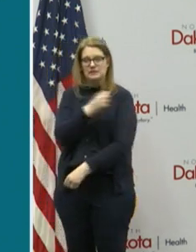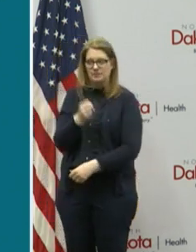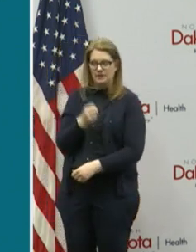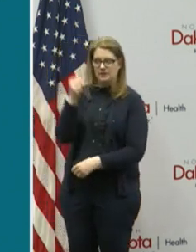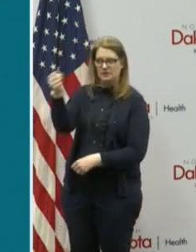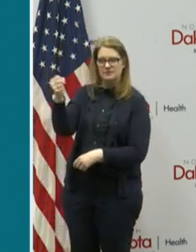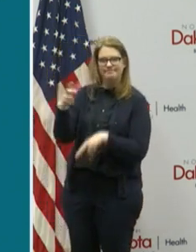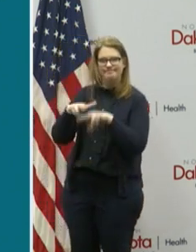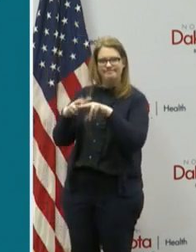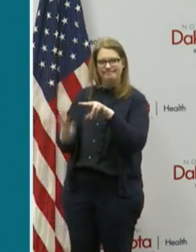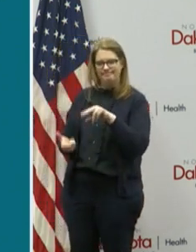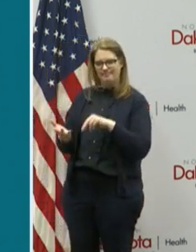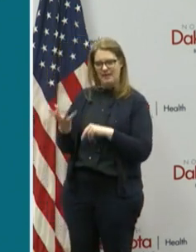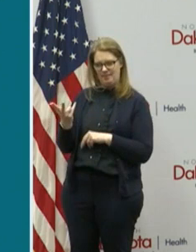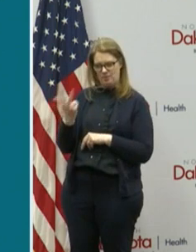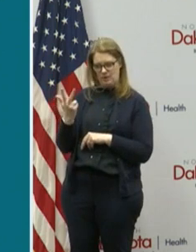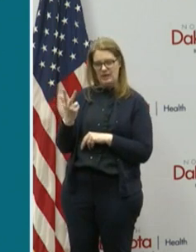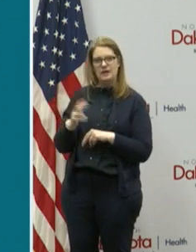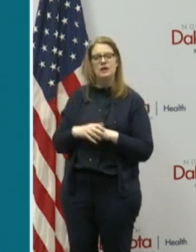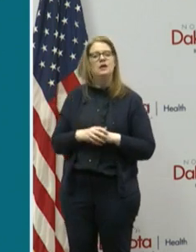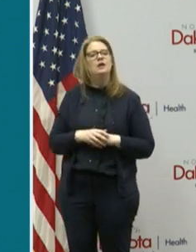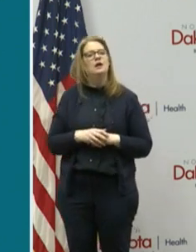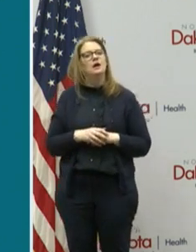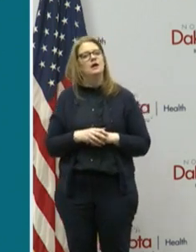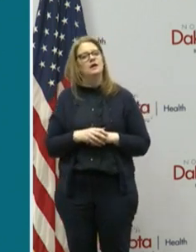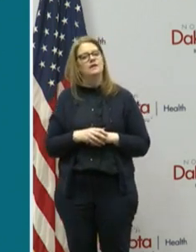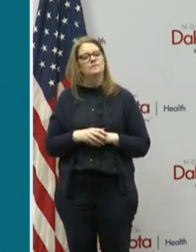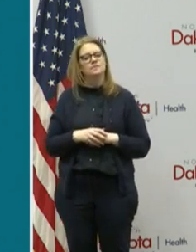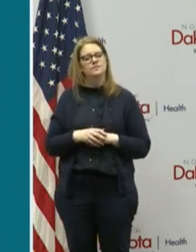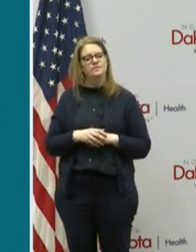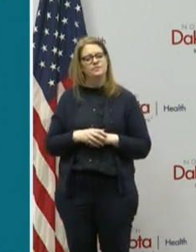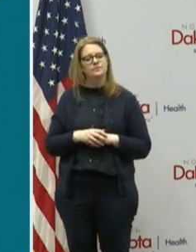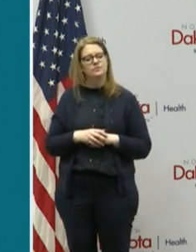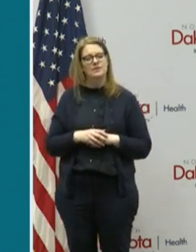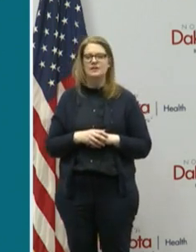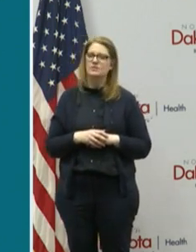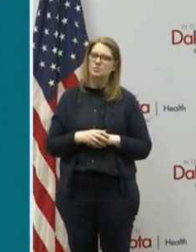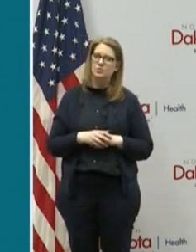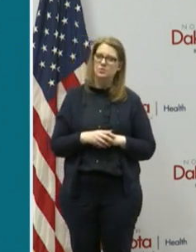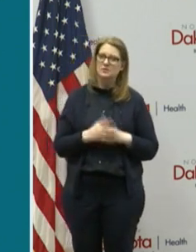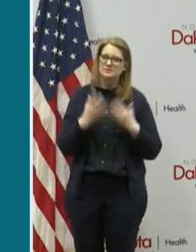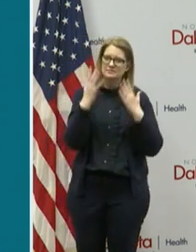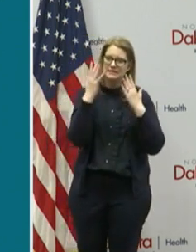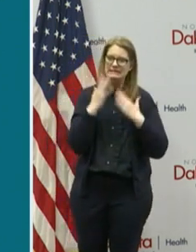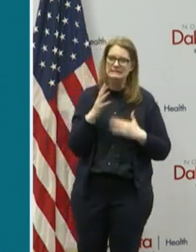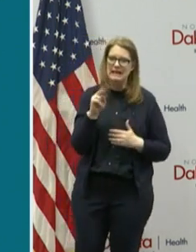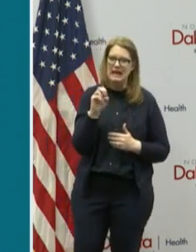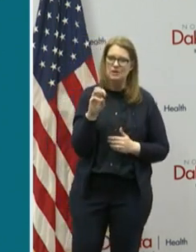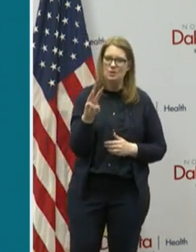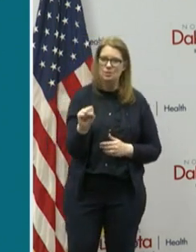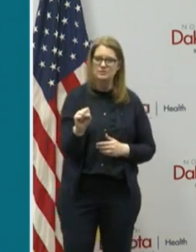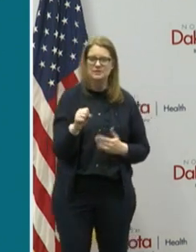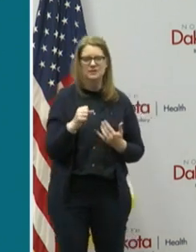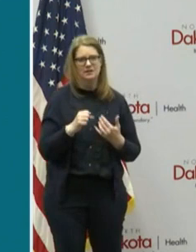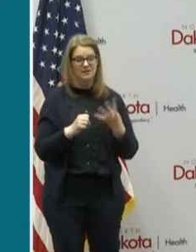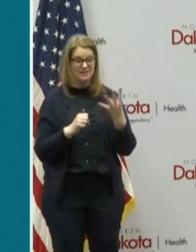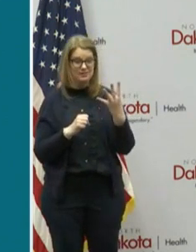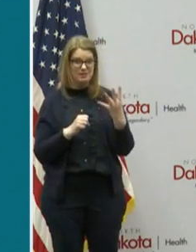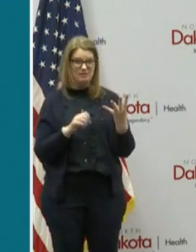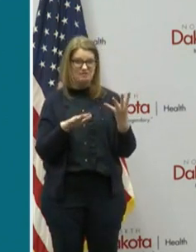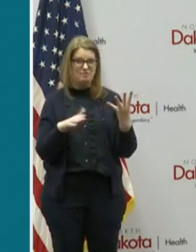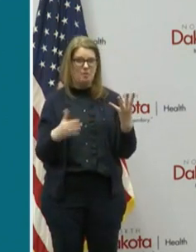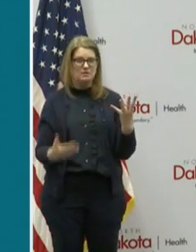by 3. And again, we've got some sad news because we are reporting today 4